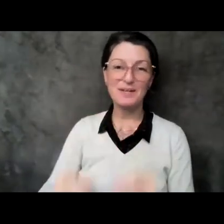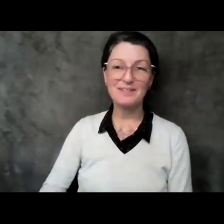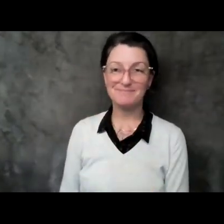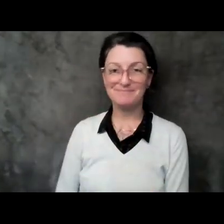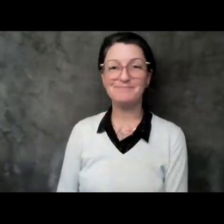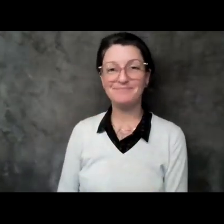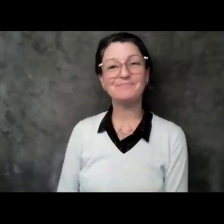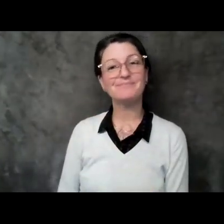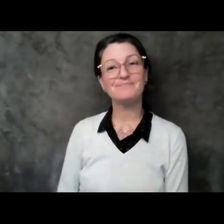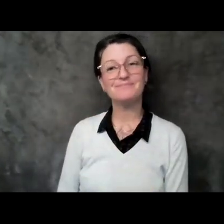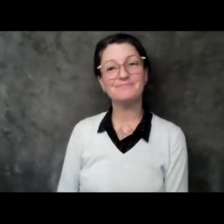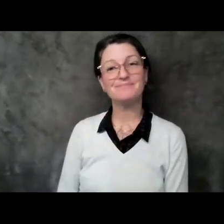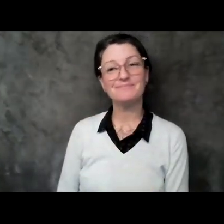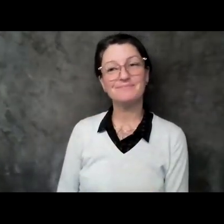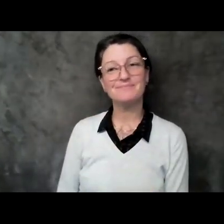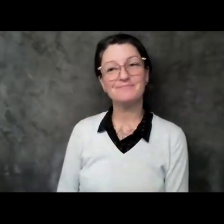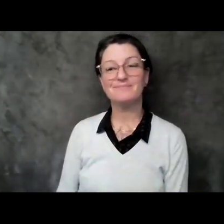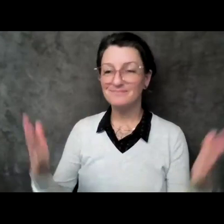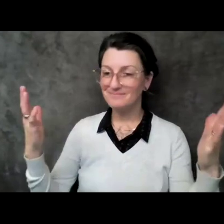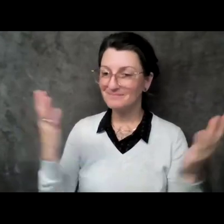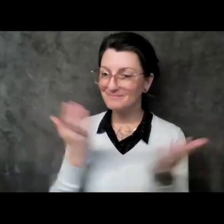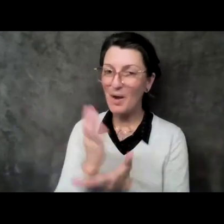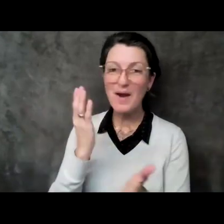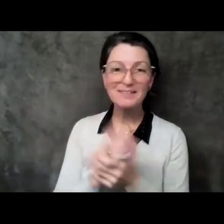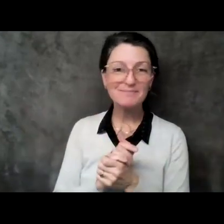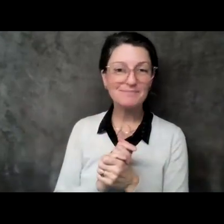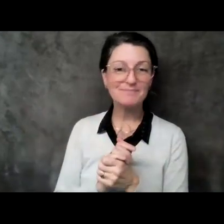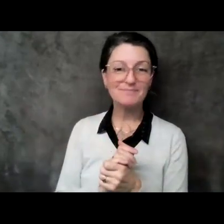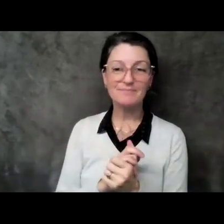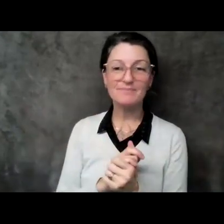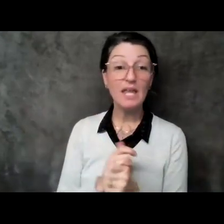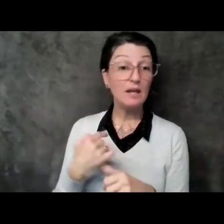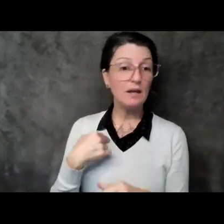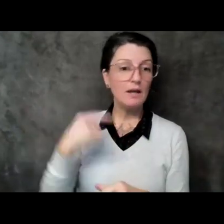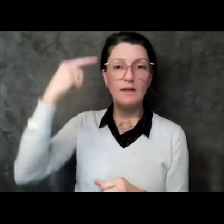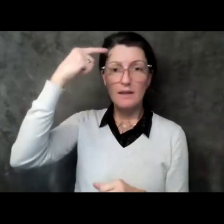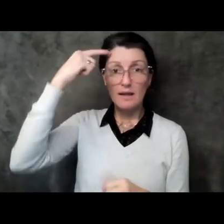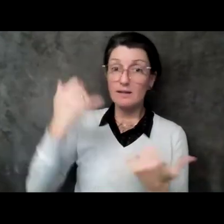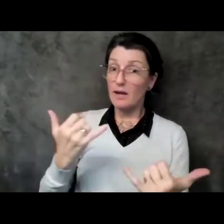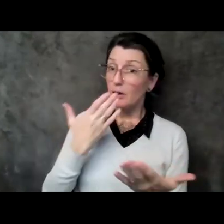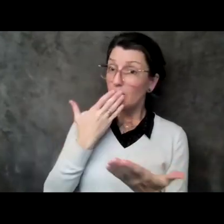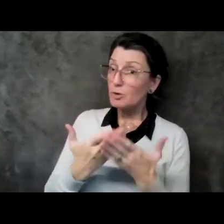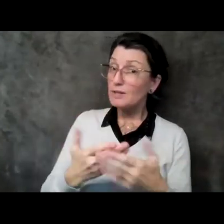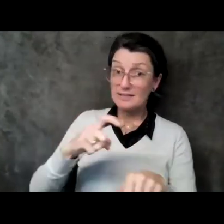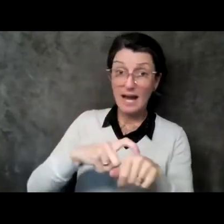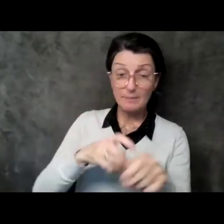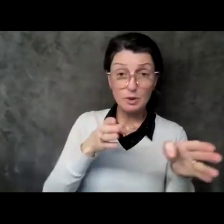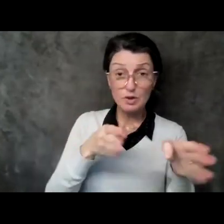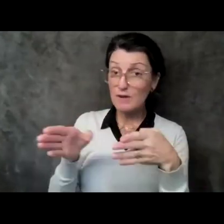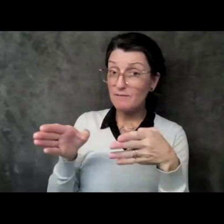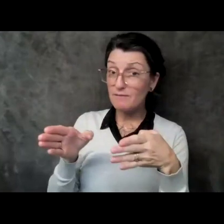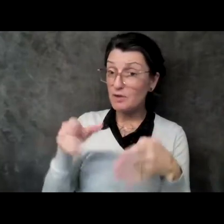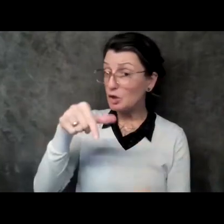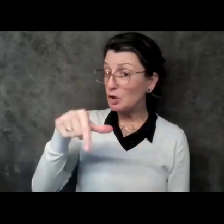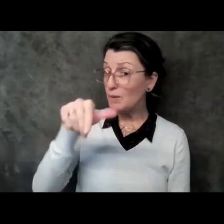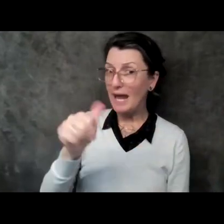yeah. Okay. So I think this is a good time to shift into Q&A. I feel